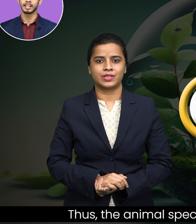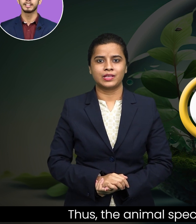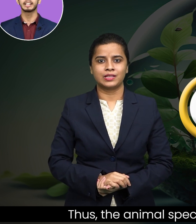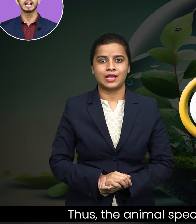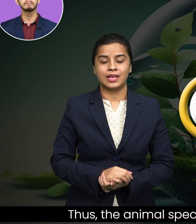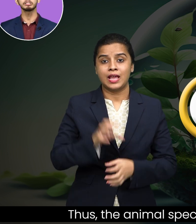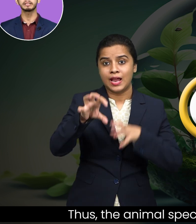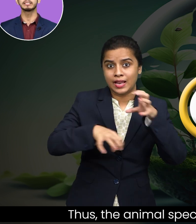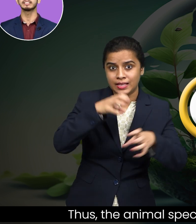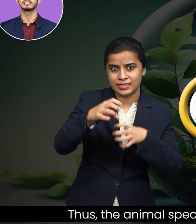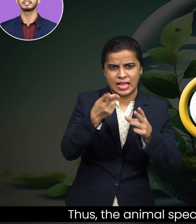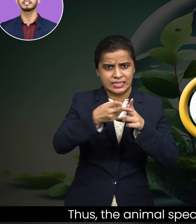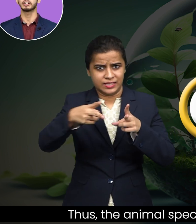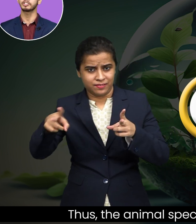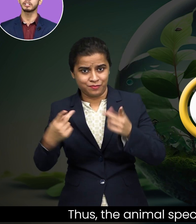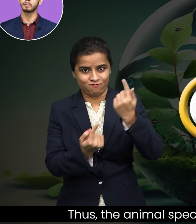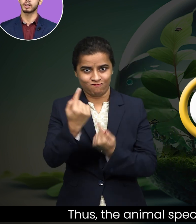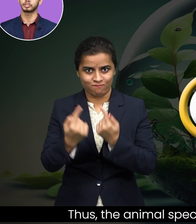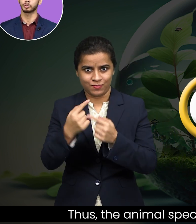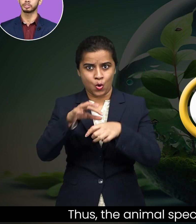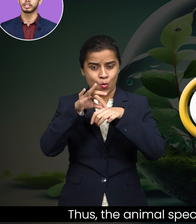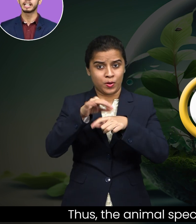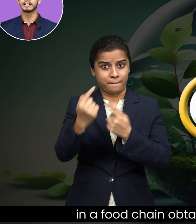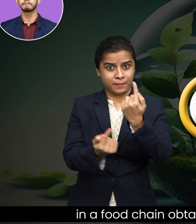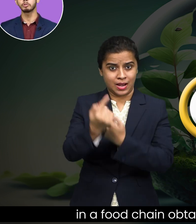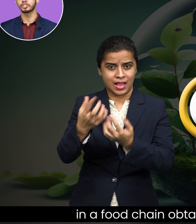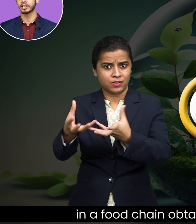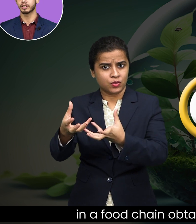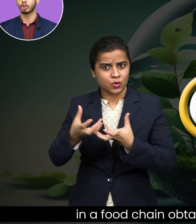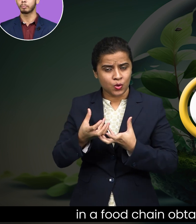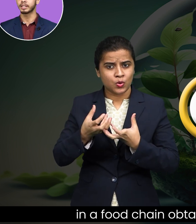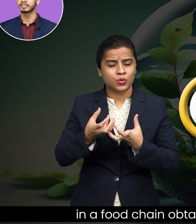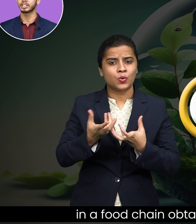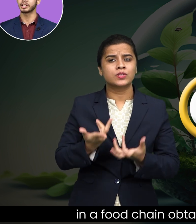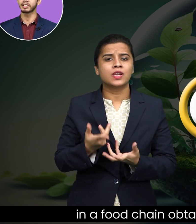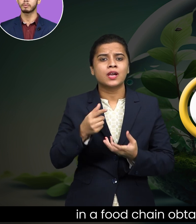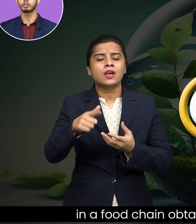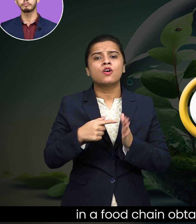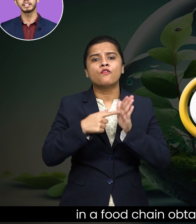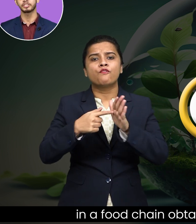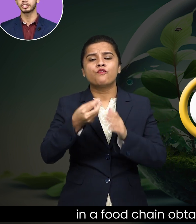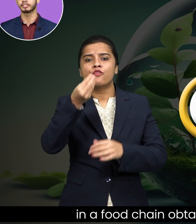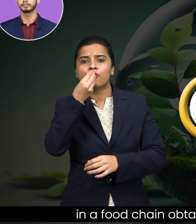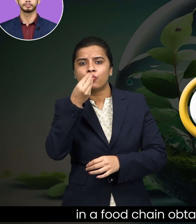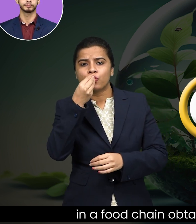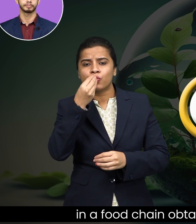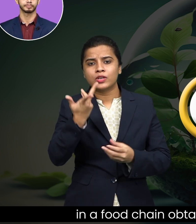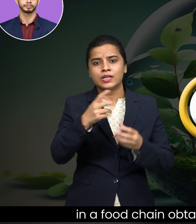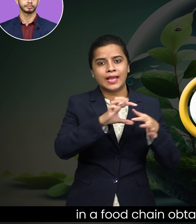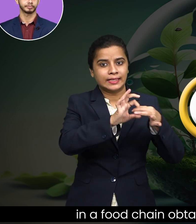Thus, the animal species near the original plant source in a food chain obtains a greater amount of energy.